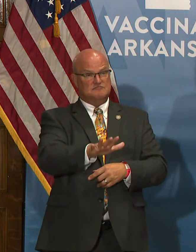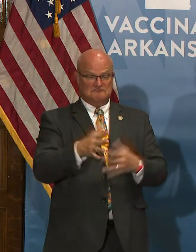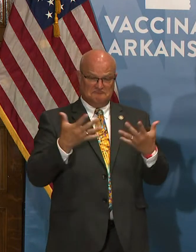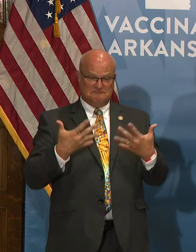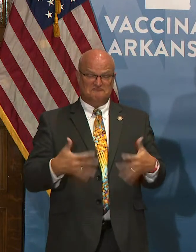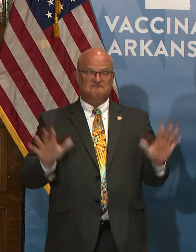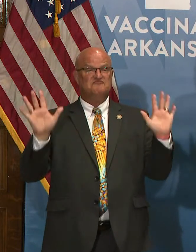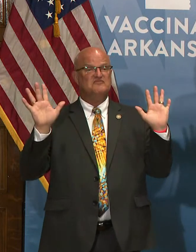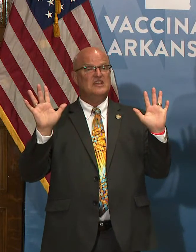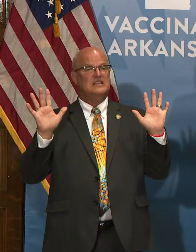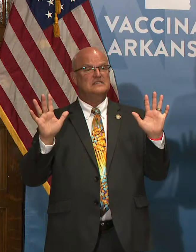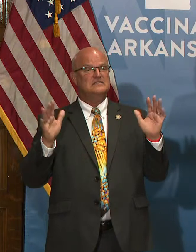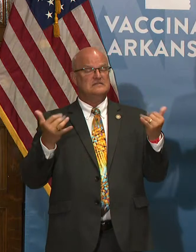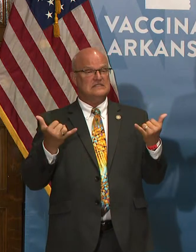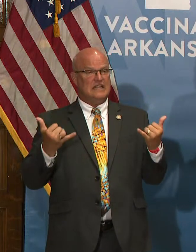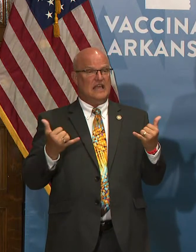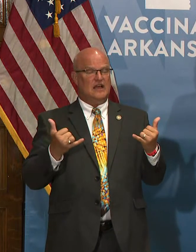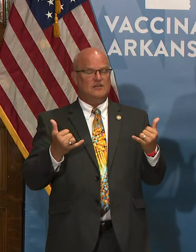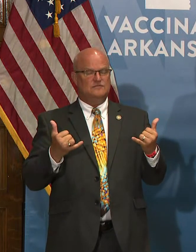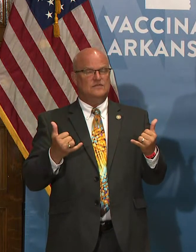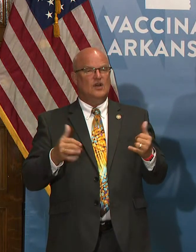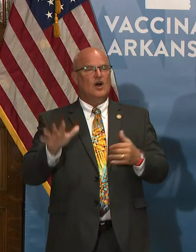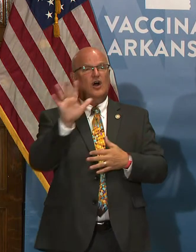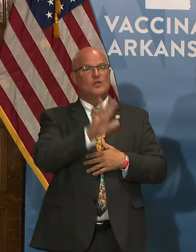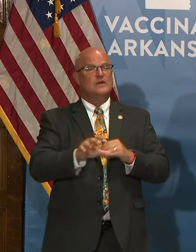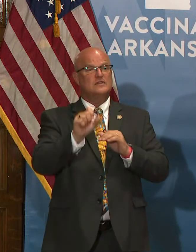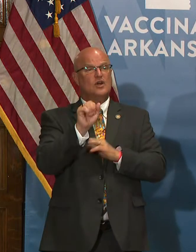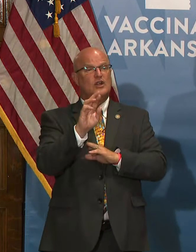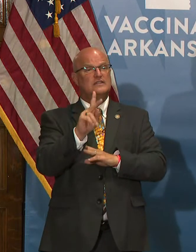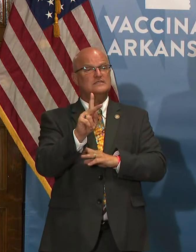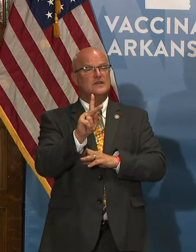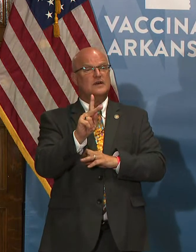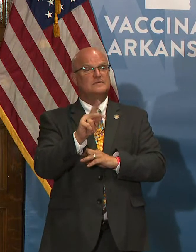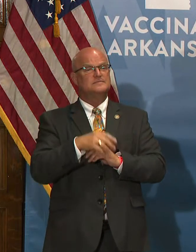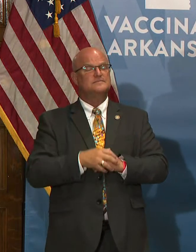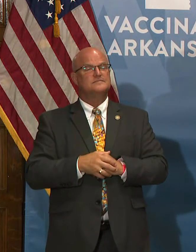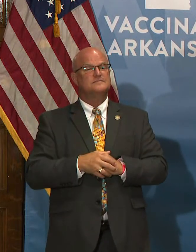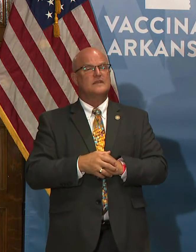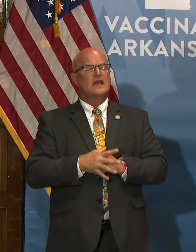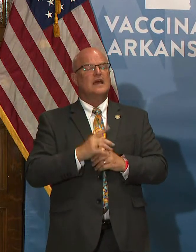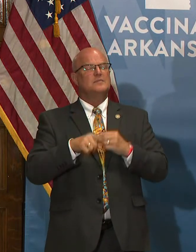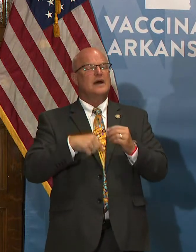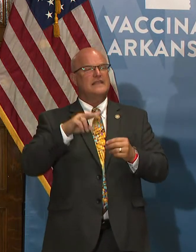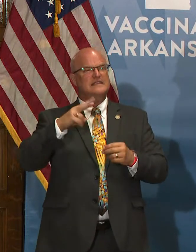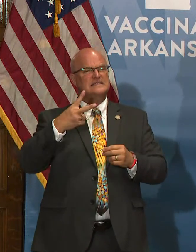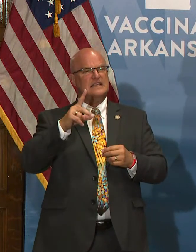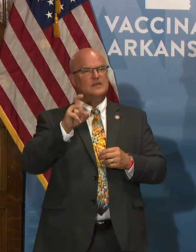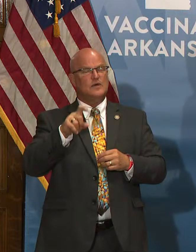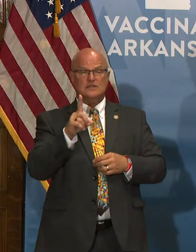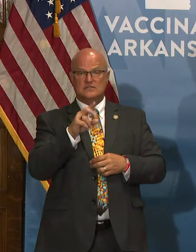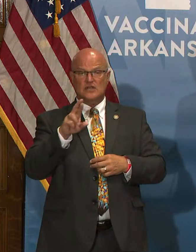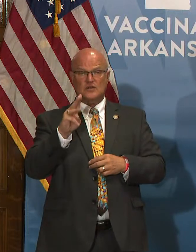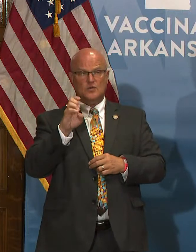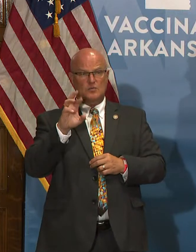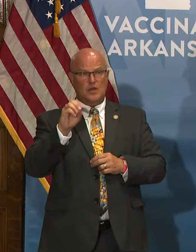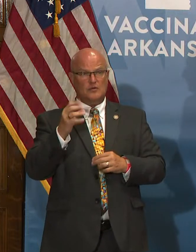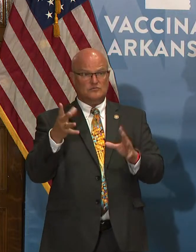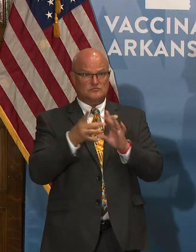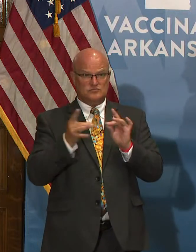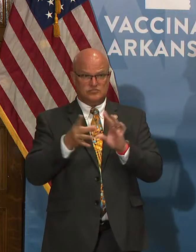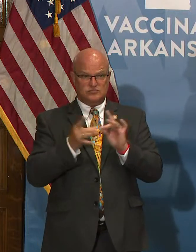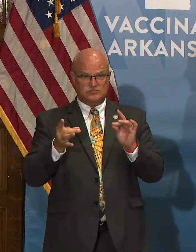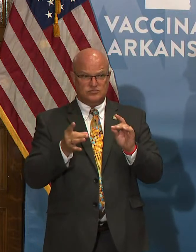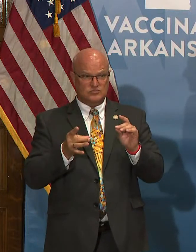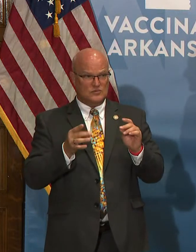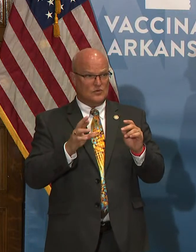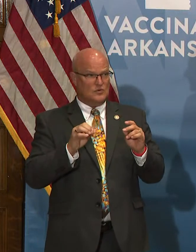done very prudently across Arkansas. And in reference to your second question, Dr. Romero, did you want to do that, or